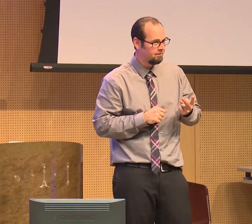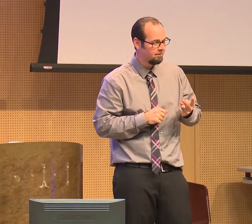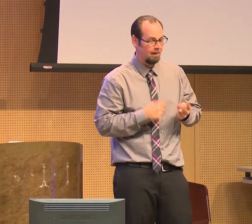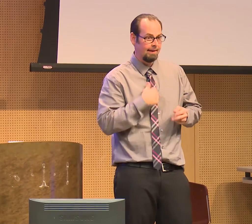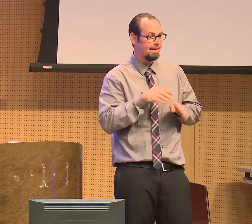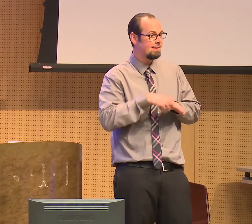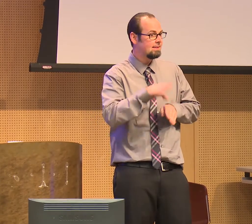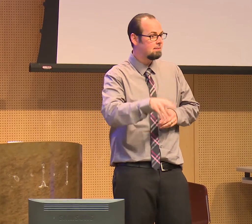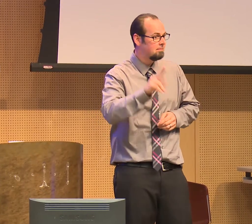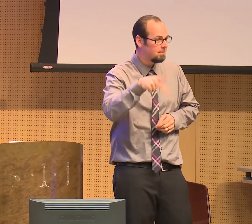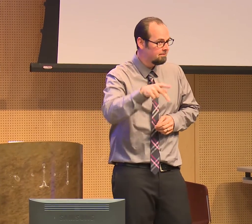I had to step up.